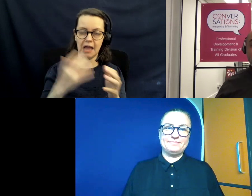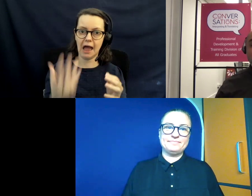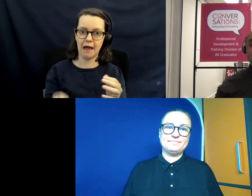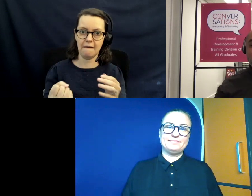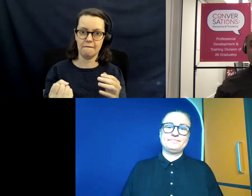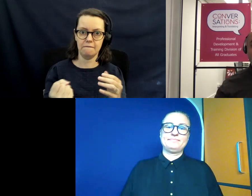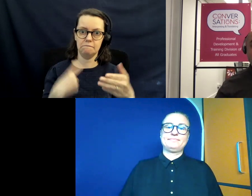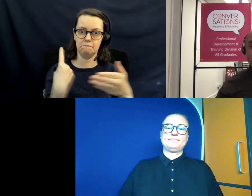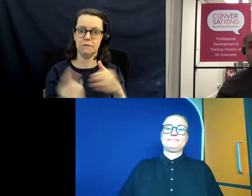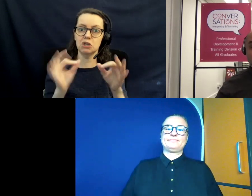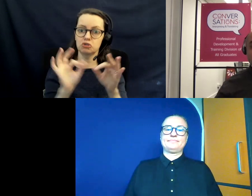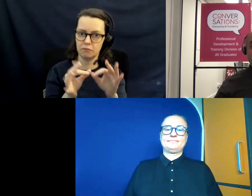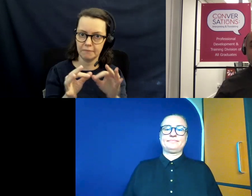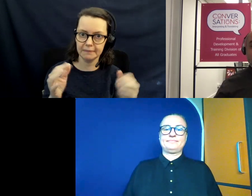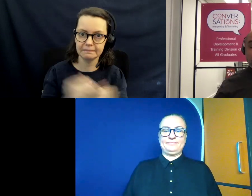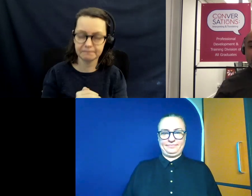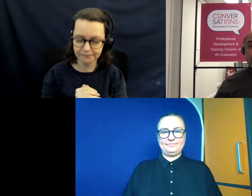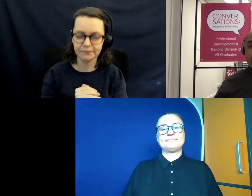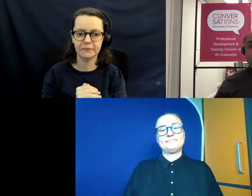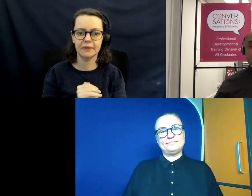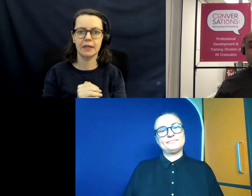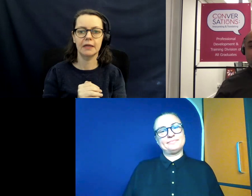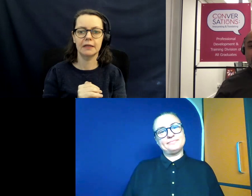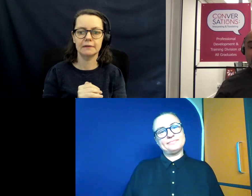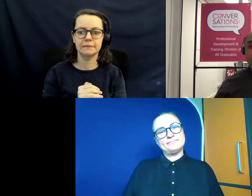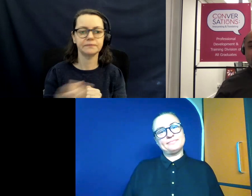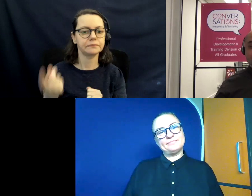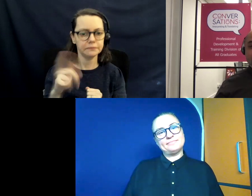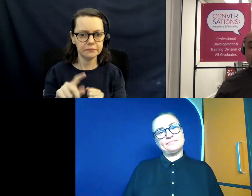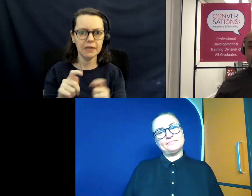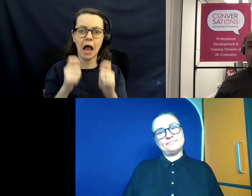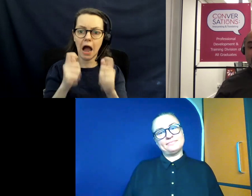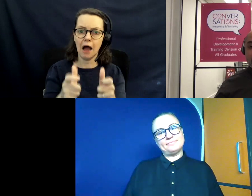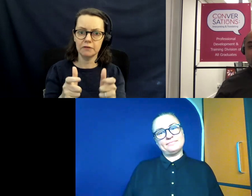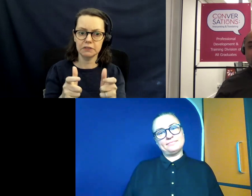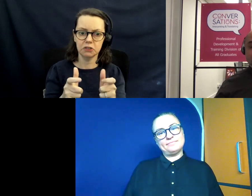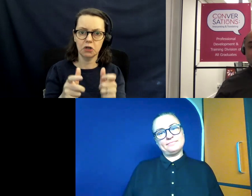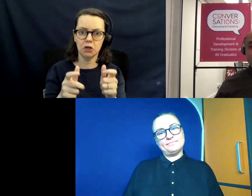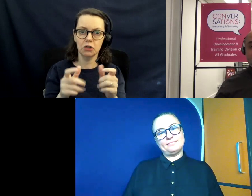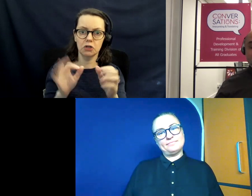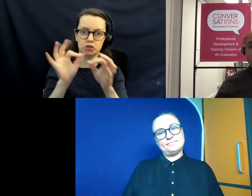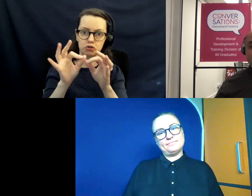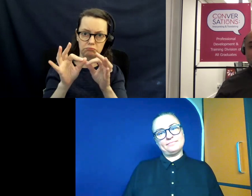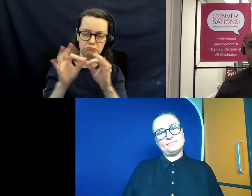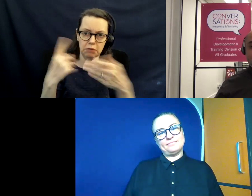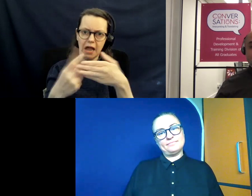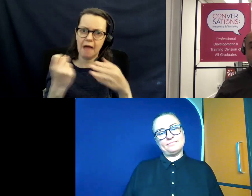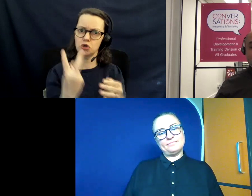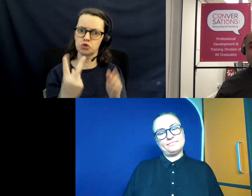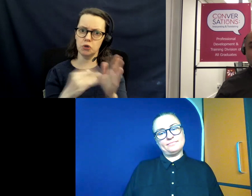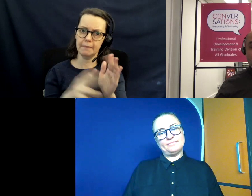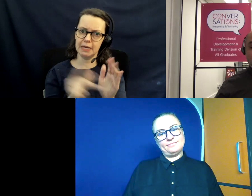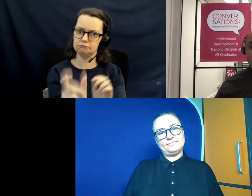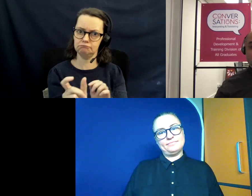being Auslan interpreted. And after the news bulletin, there's also a 2-minute